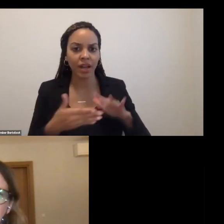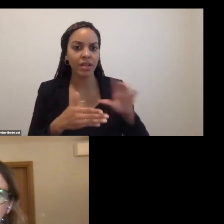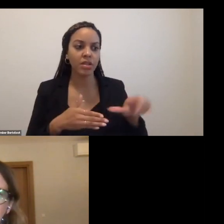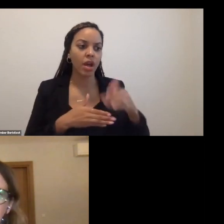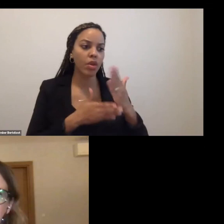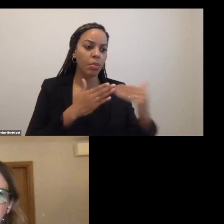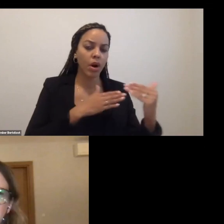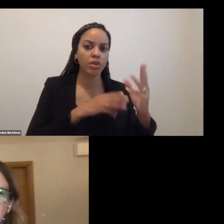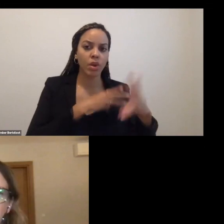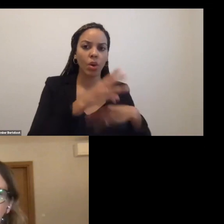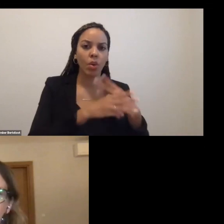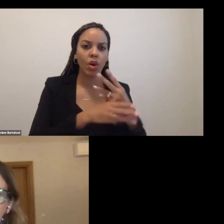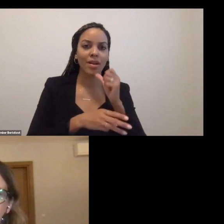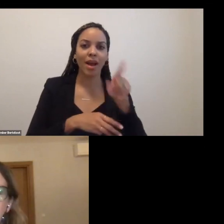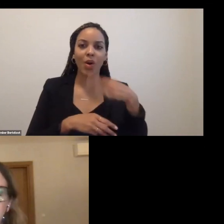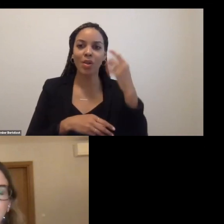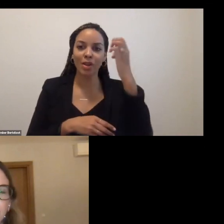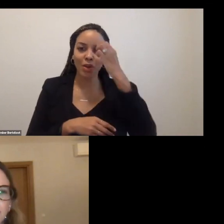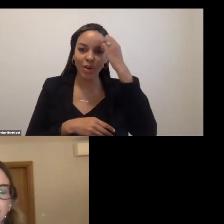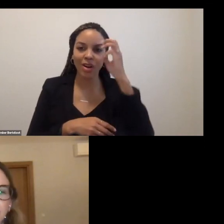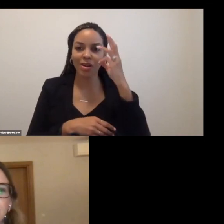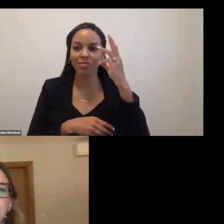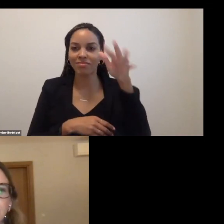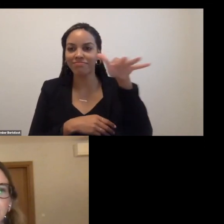of the West? It's a really important question.